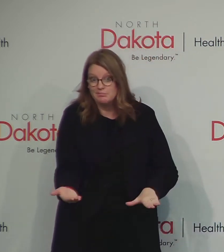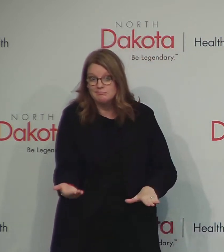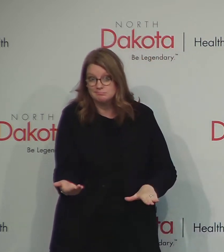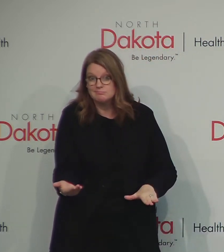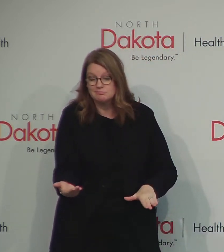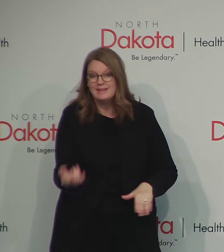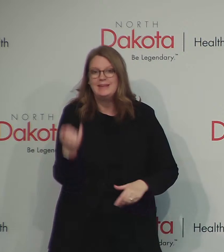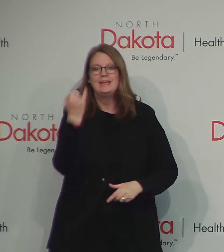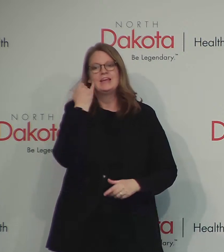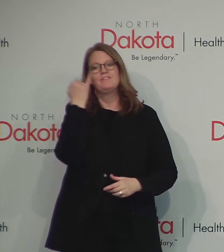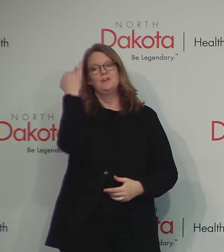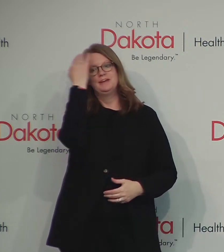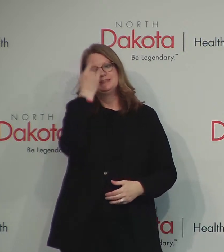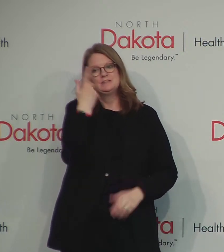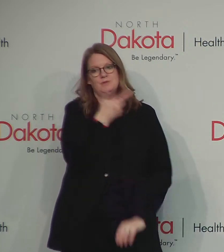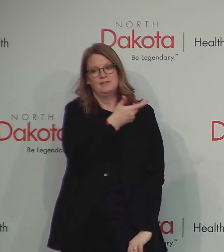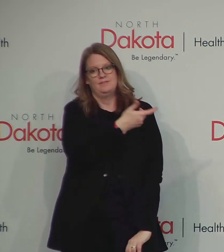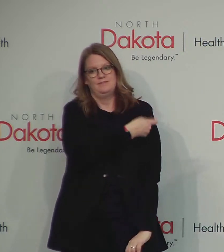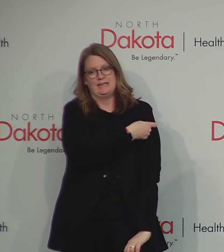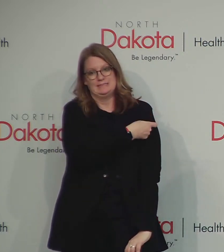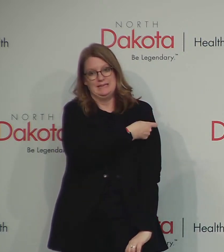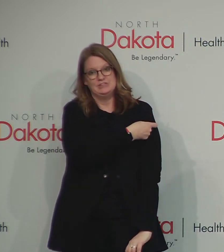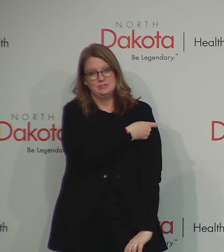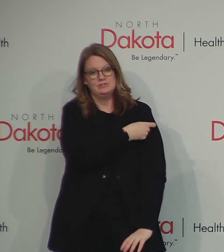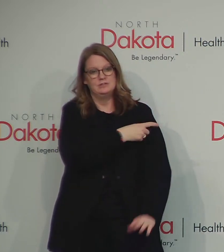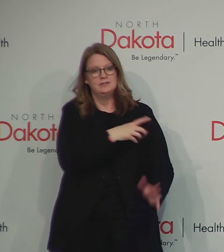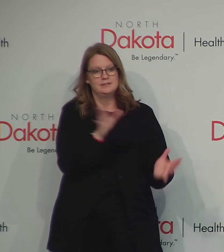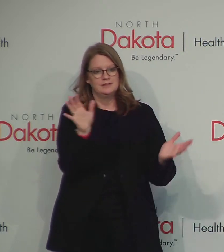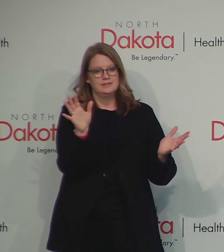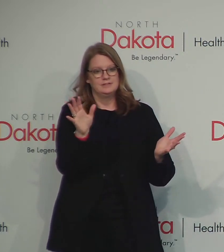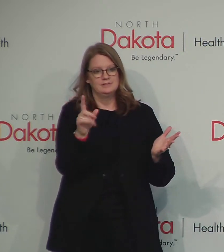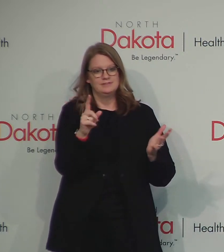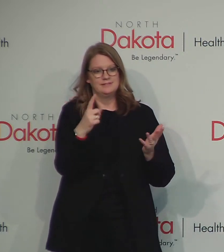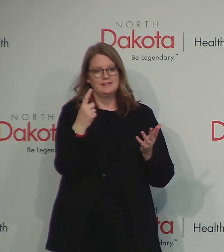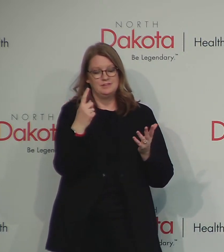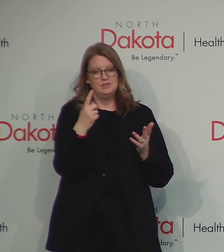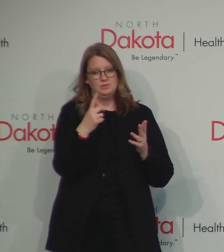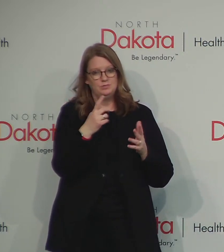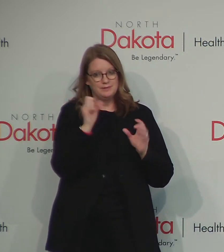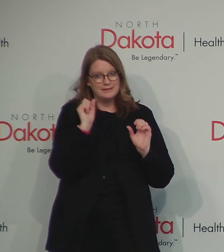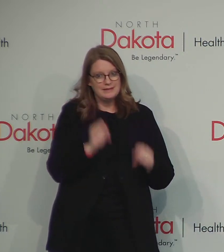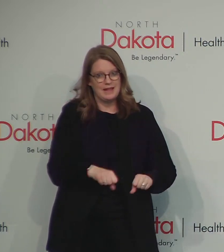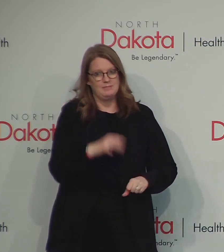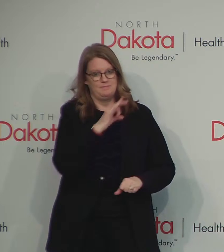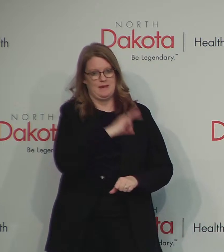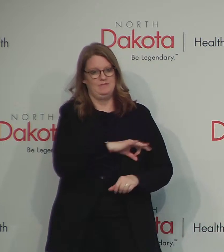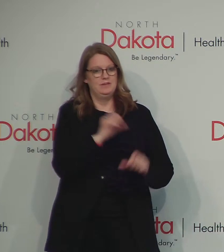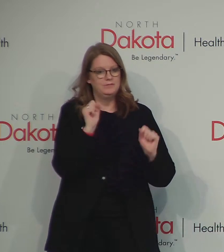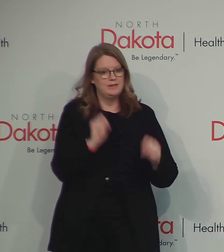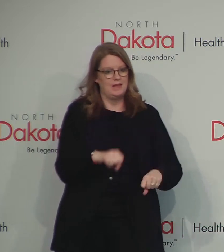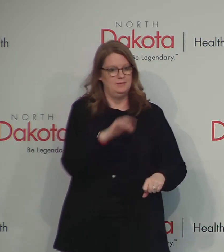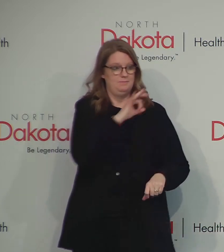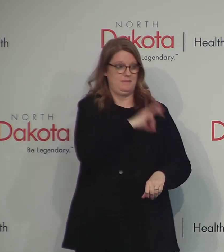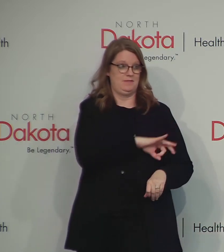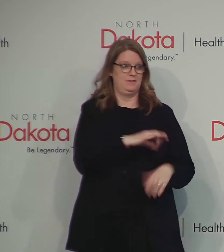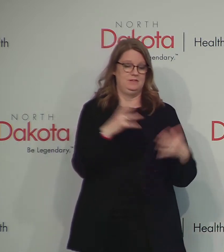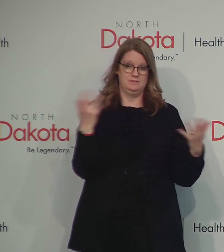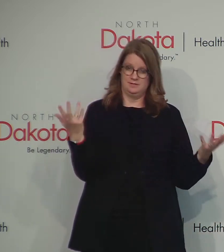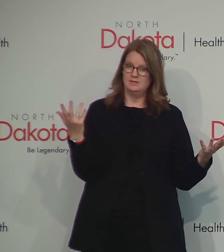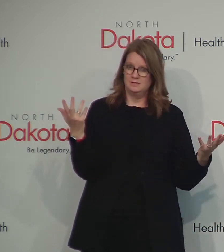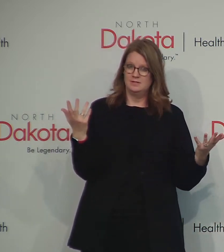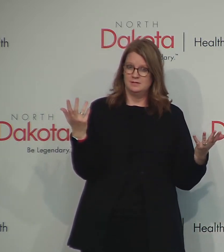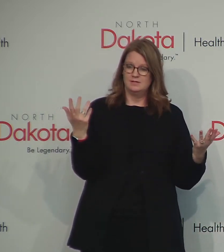considering vaccination to understand that there's a role that you can play by getting vaccinated, because you can end the damage